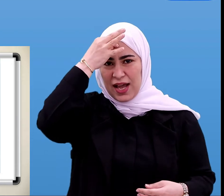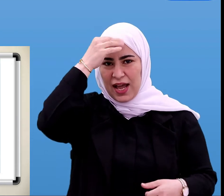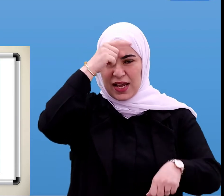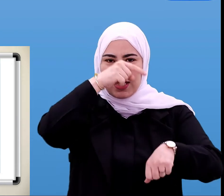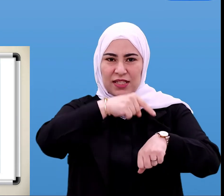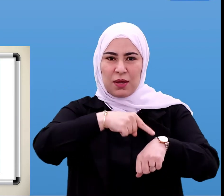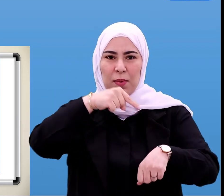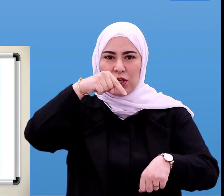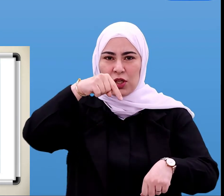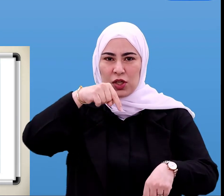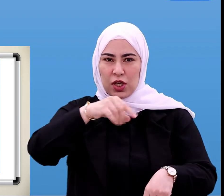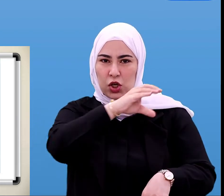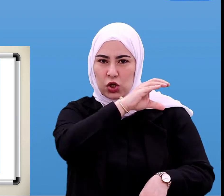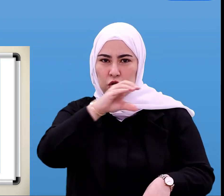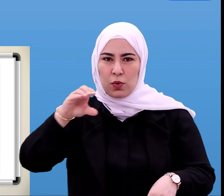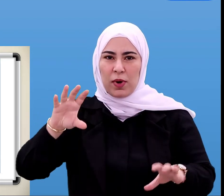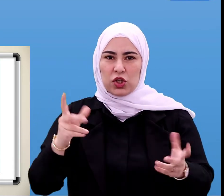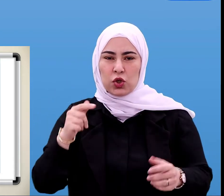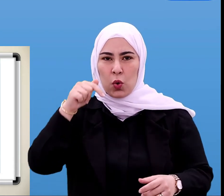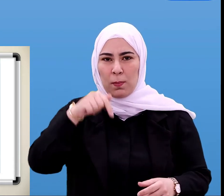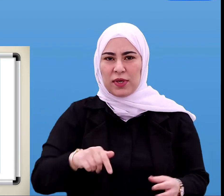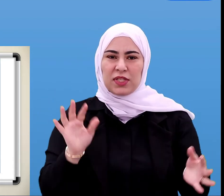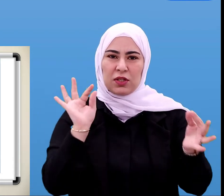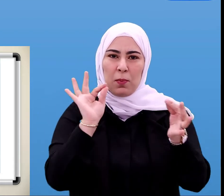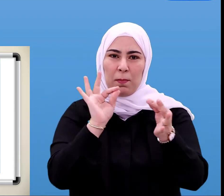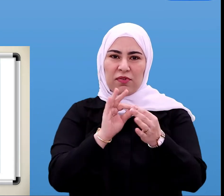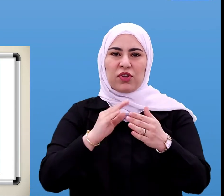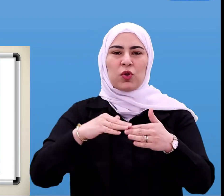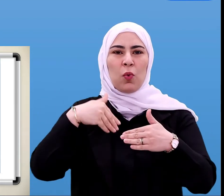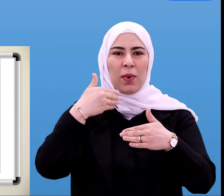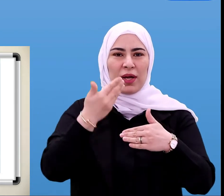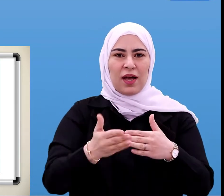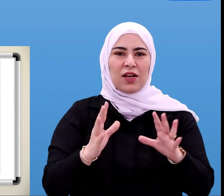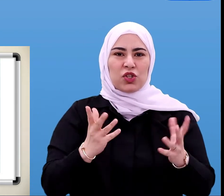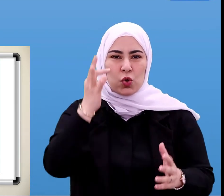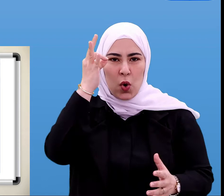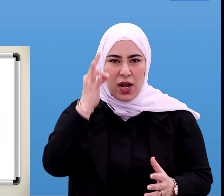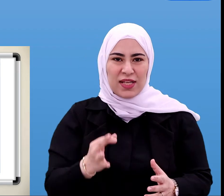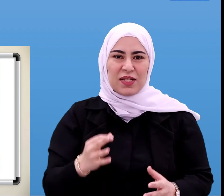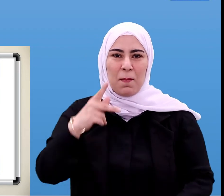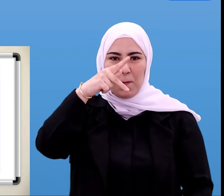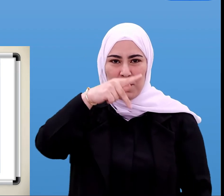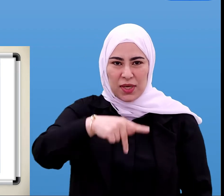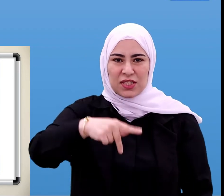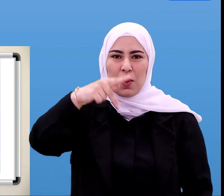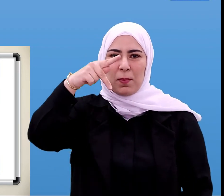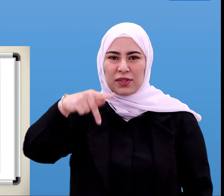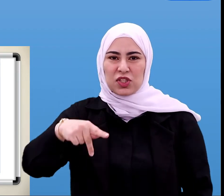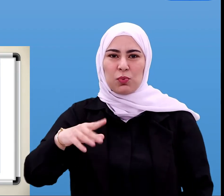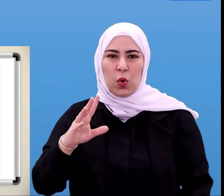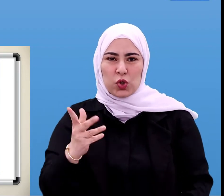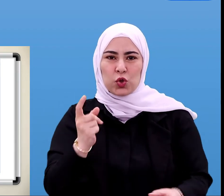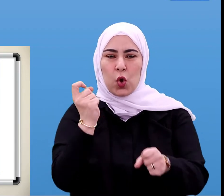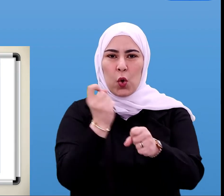the past participle, because every single verb in the present perfect coming after have or